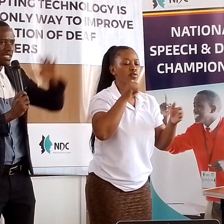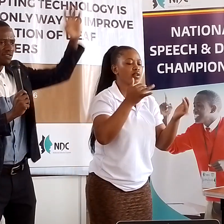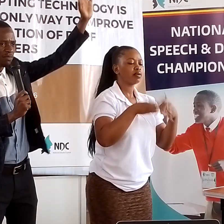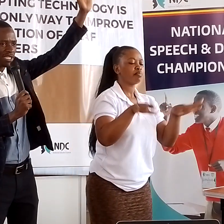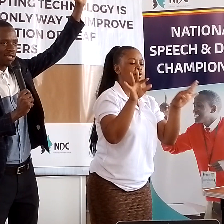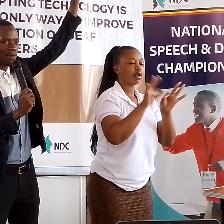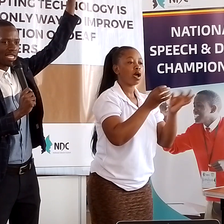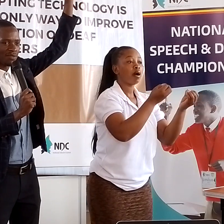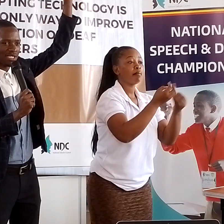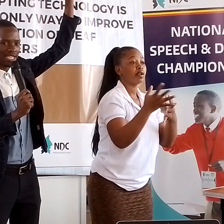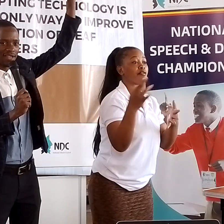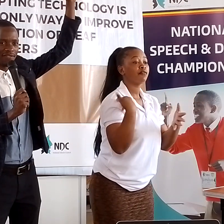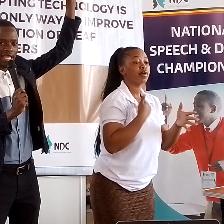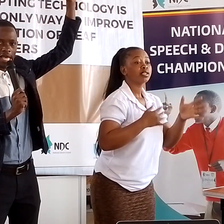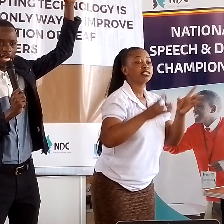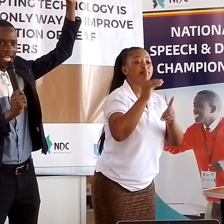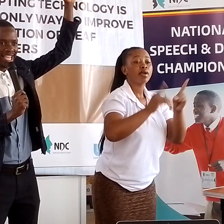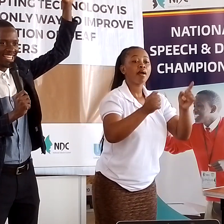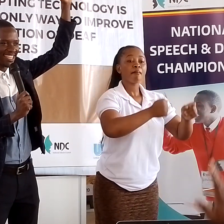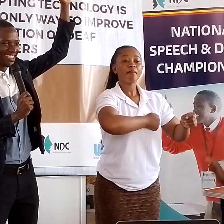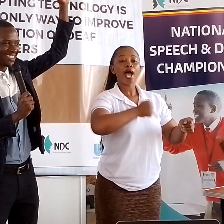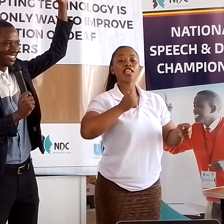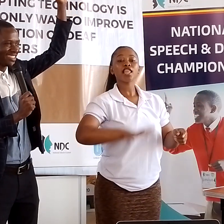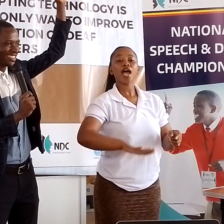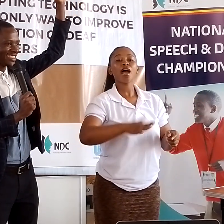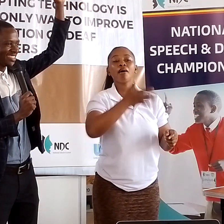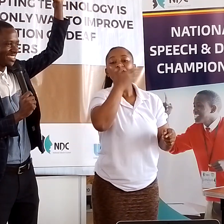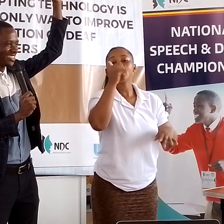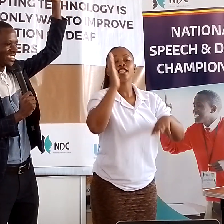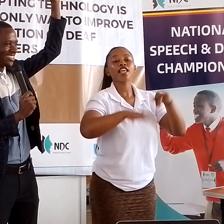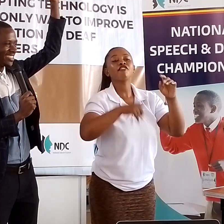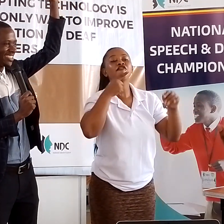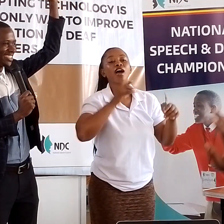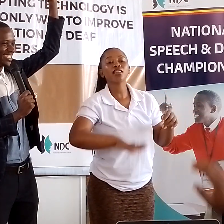How many of us have debated manner is better than valor?